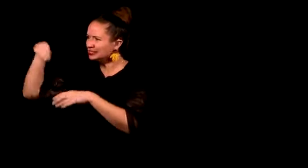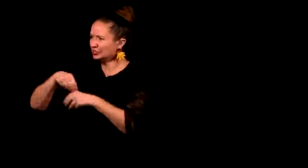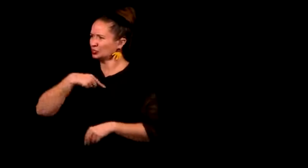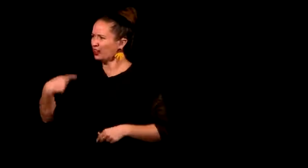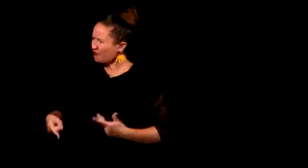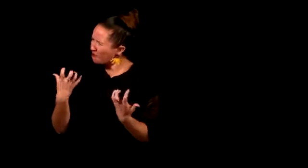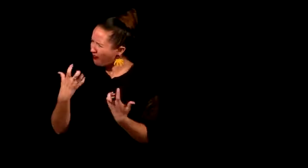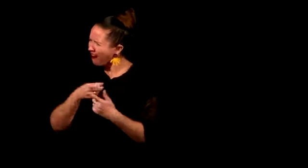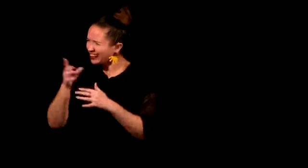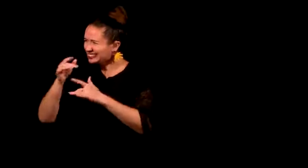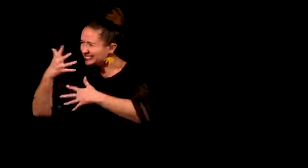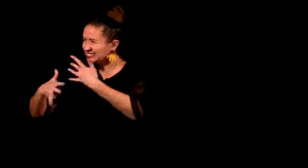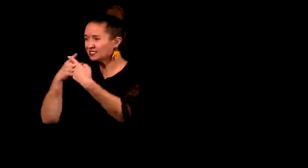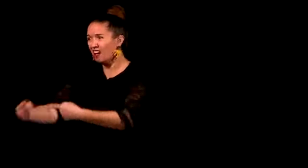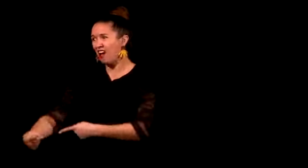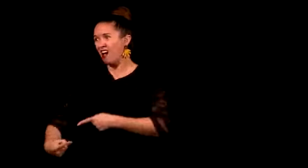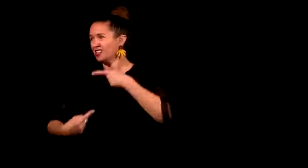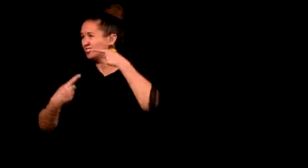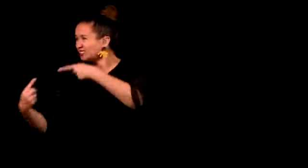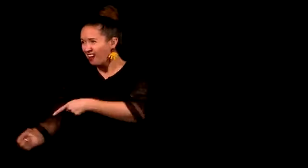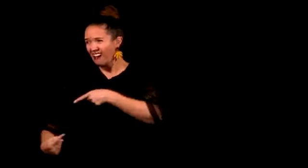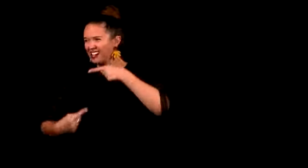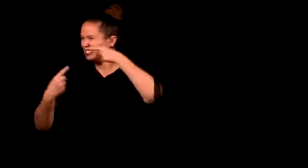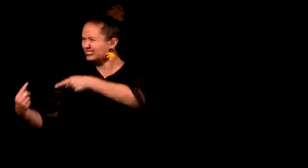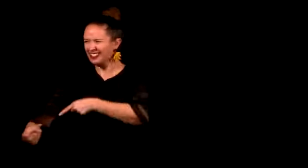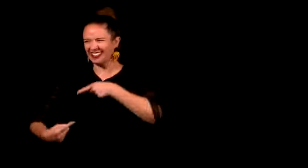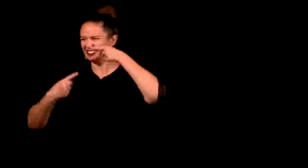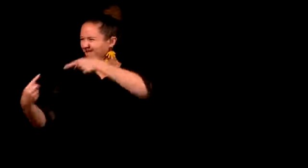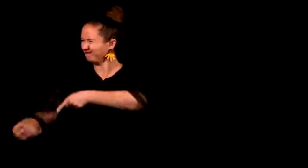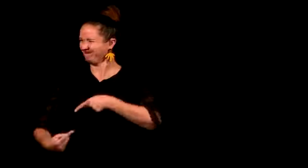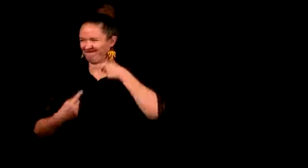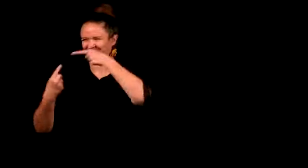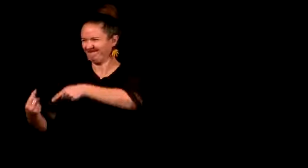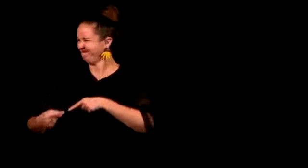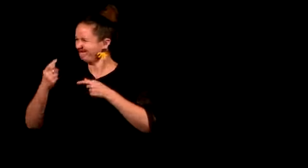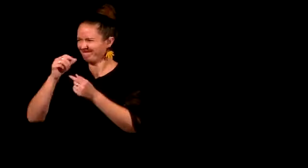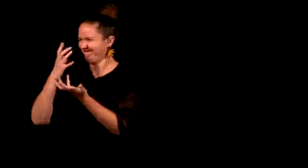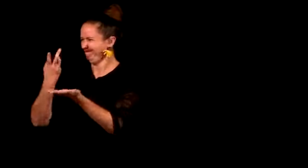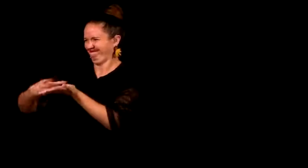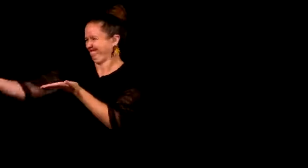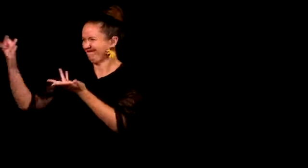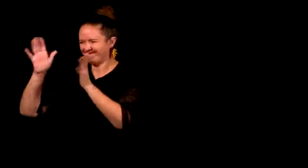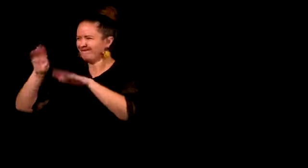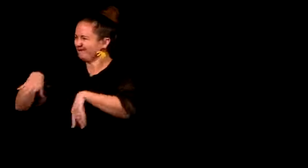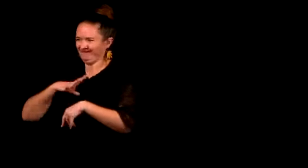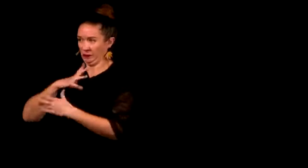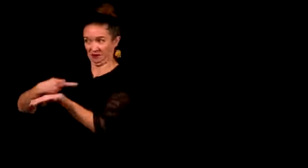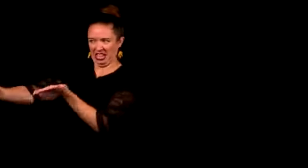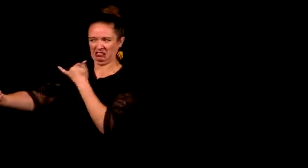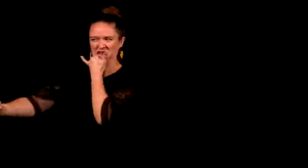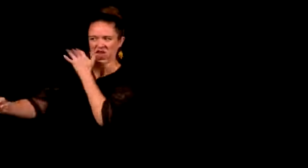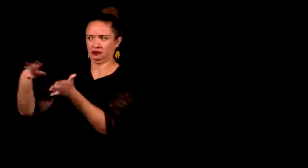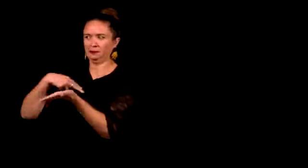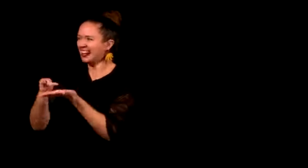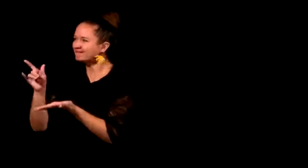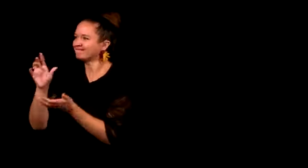wanted to establish a church in China, which that was such a struggle. And thought, well, it was a waste of